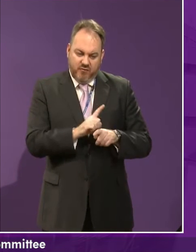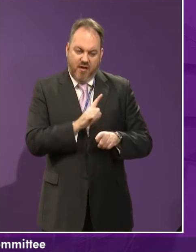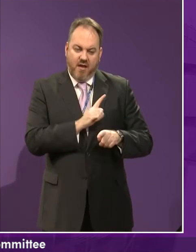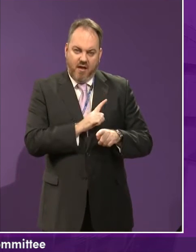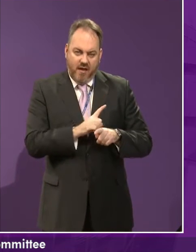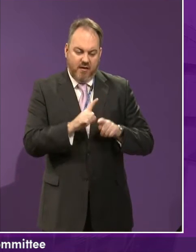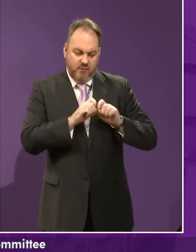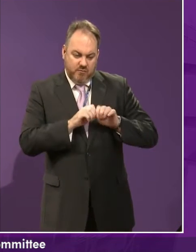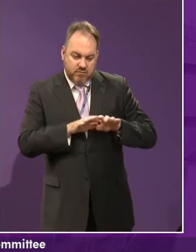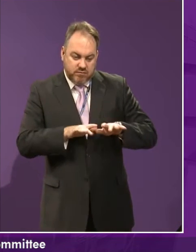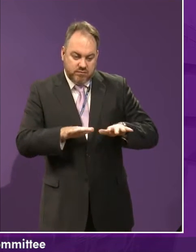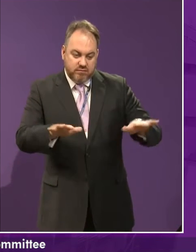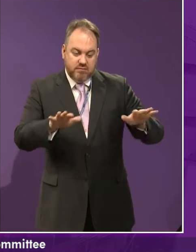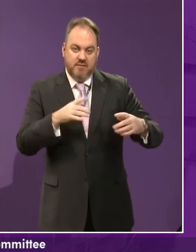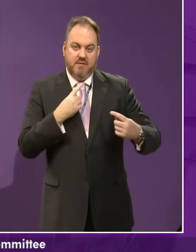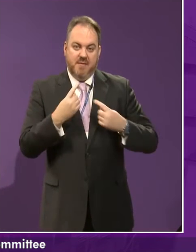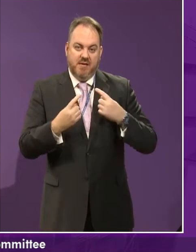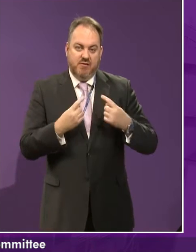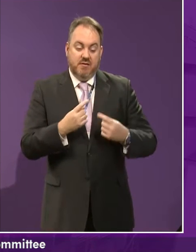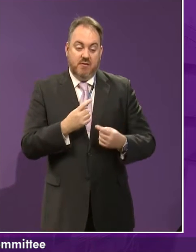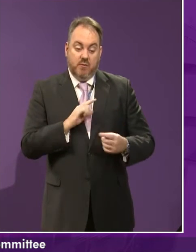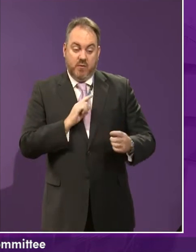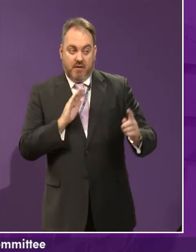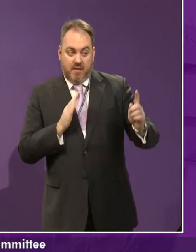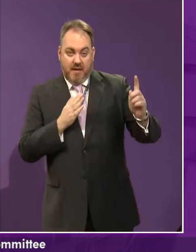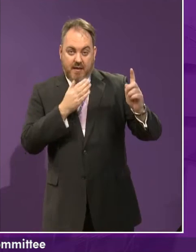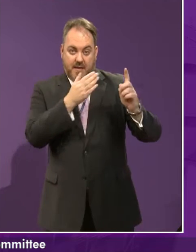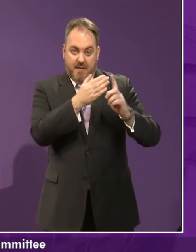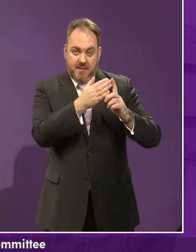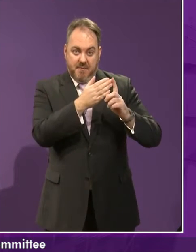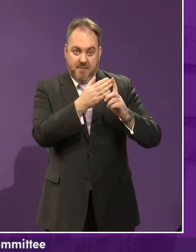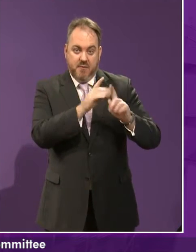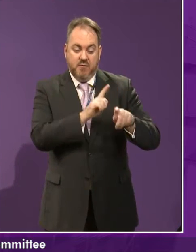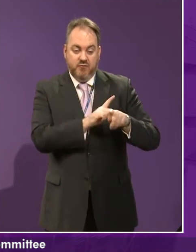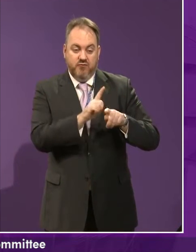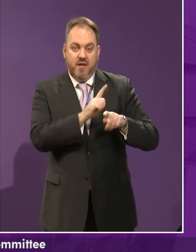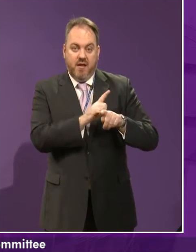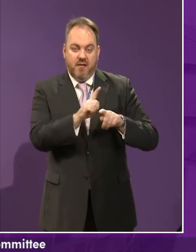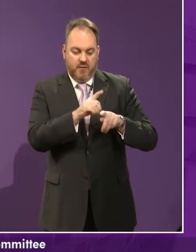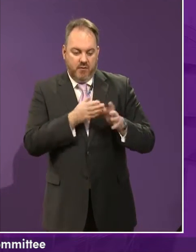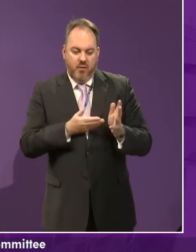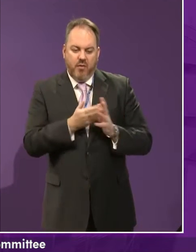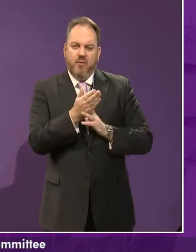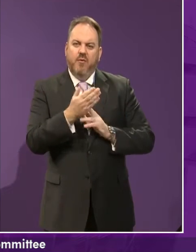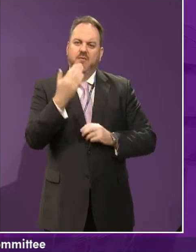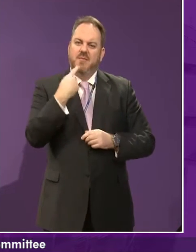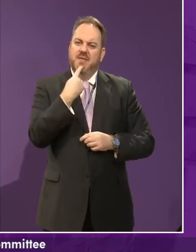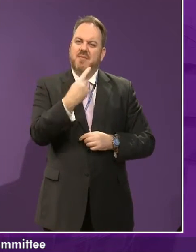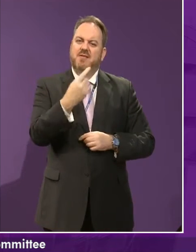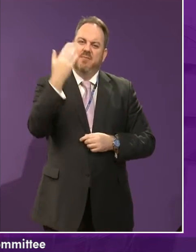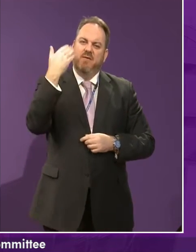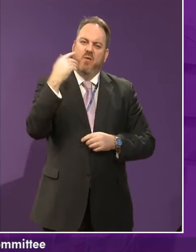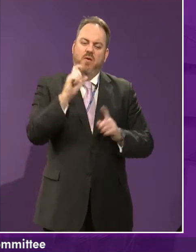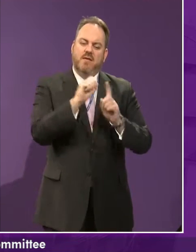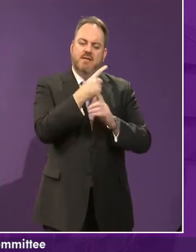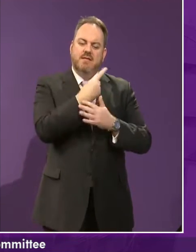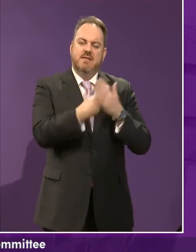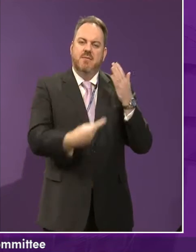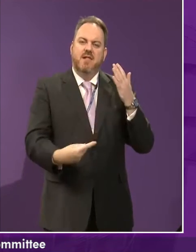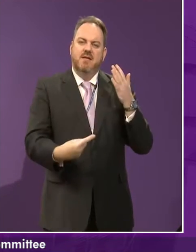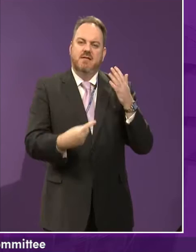so. We are looking via the disability review that I mentioned earlier at